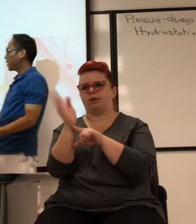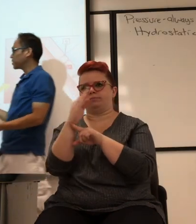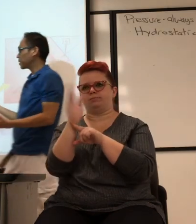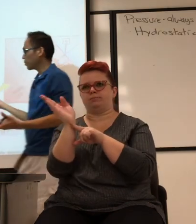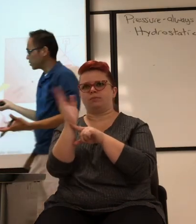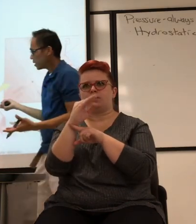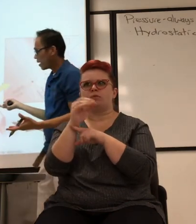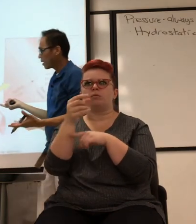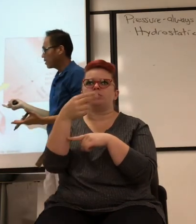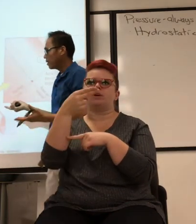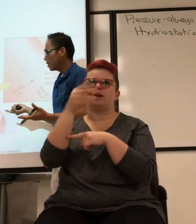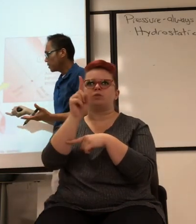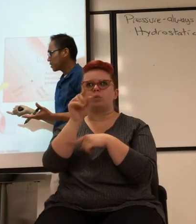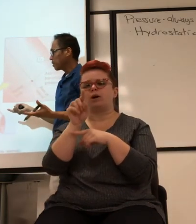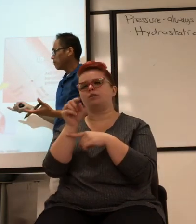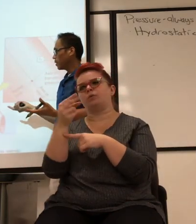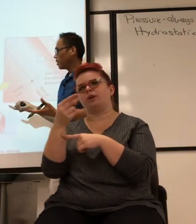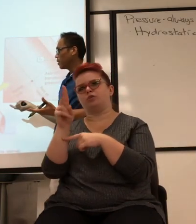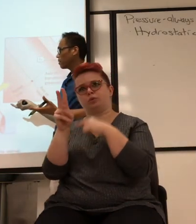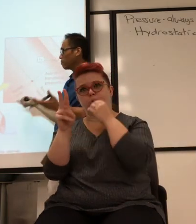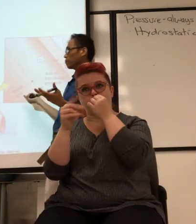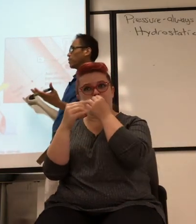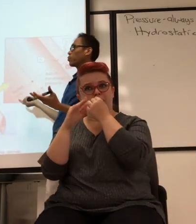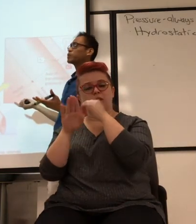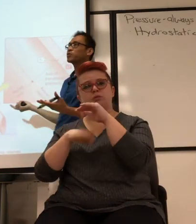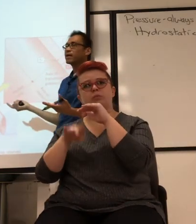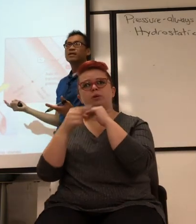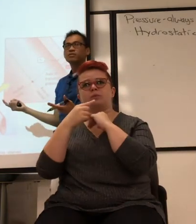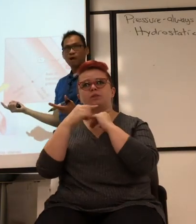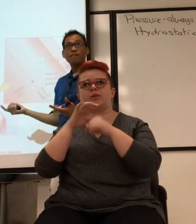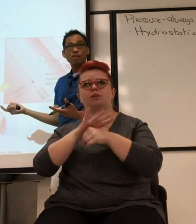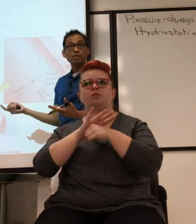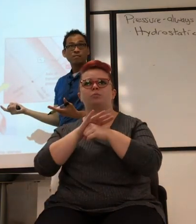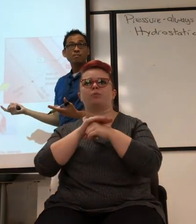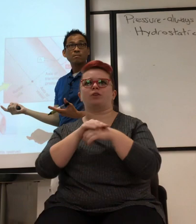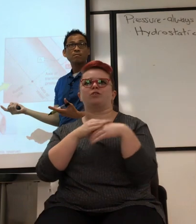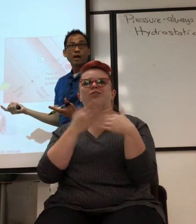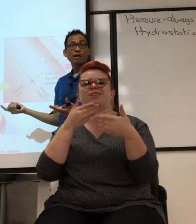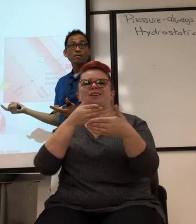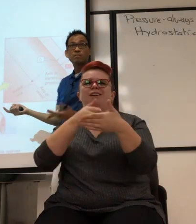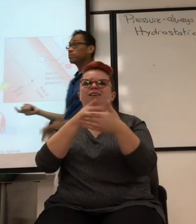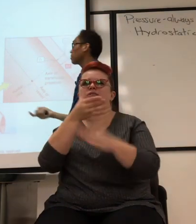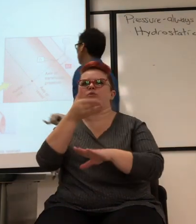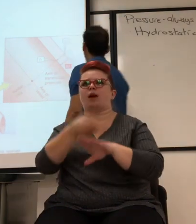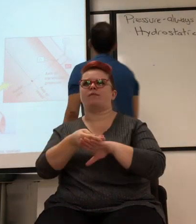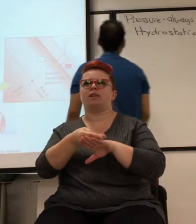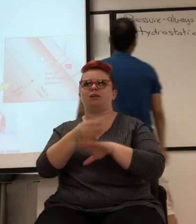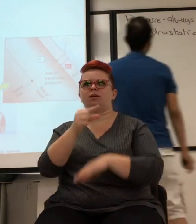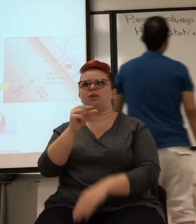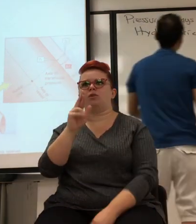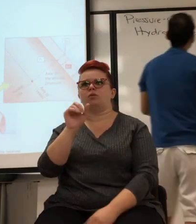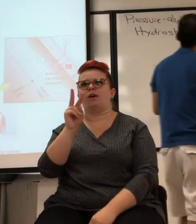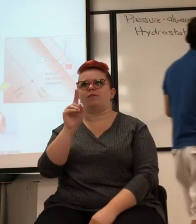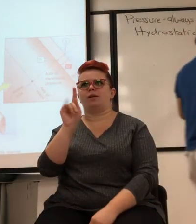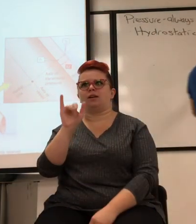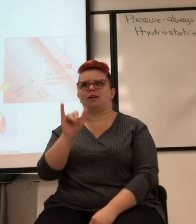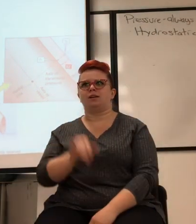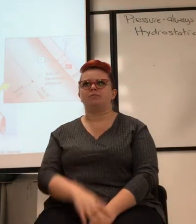H1 and H2. So basically we say it's going to be the pressure against gravity, right?